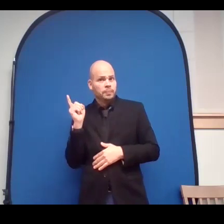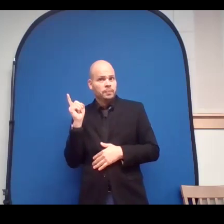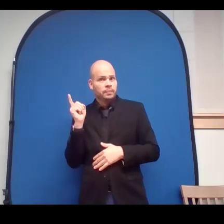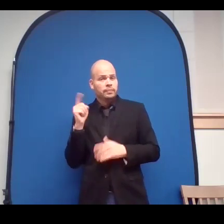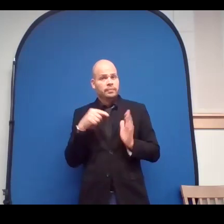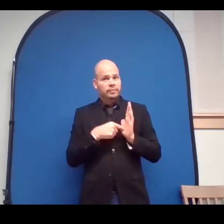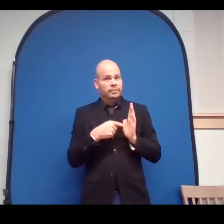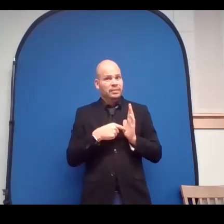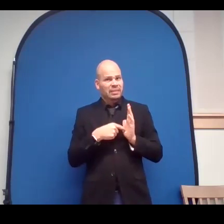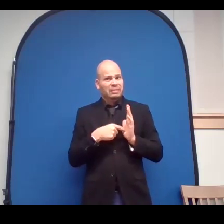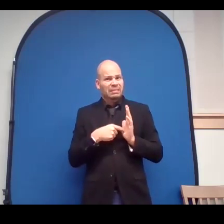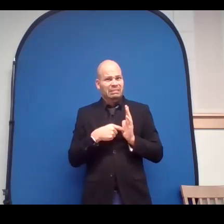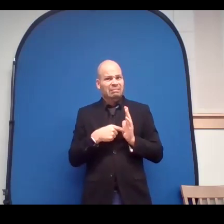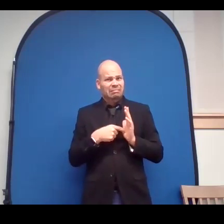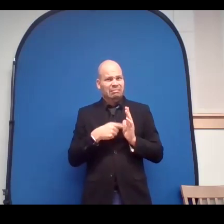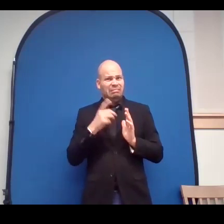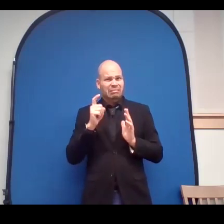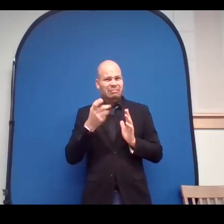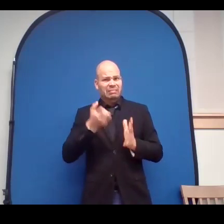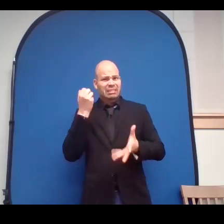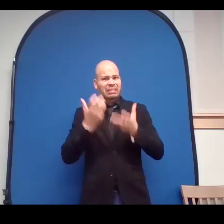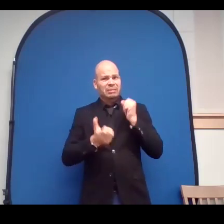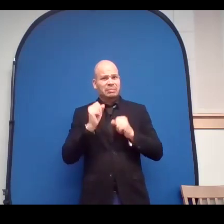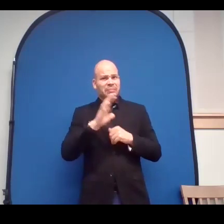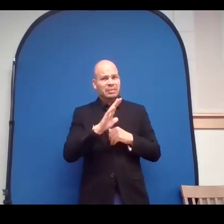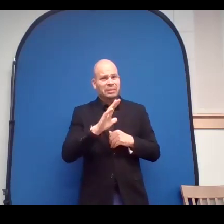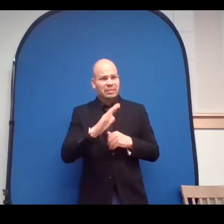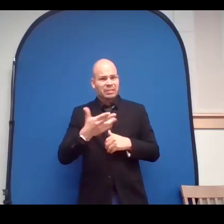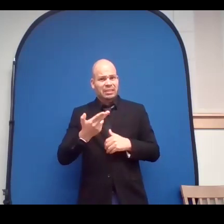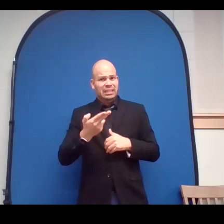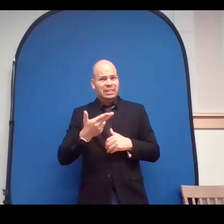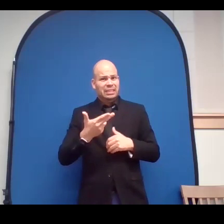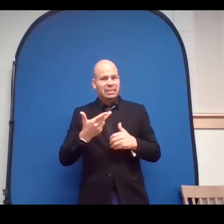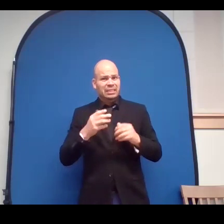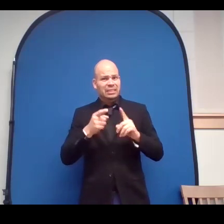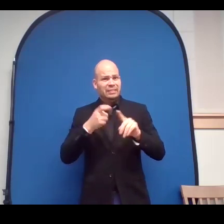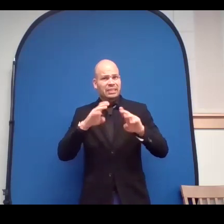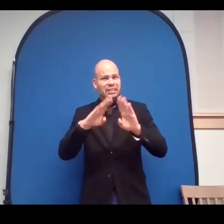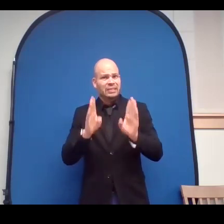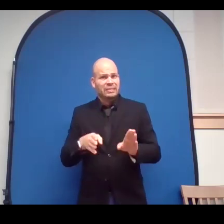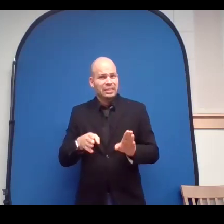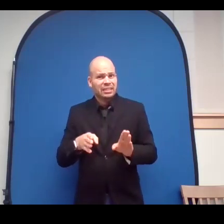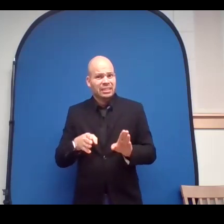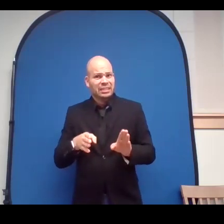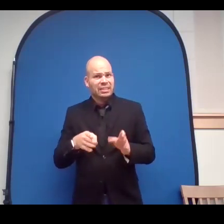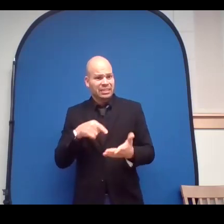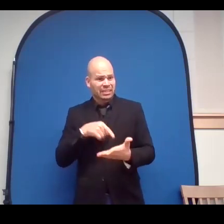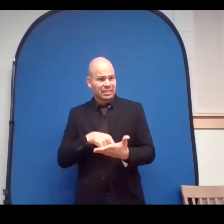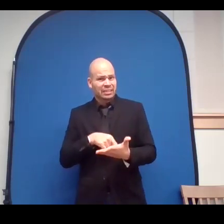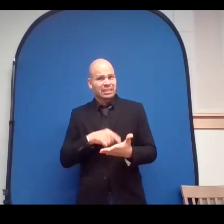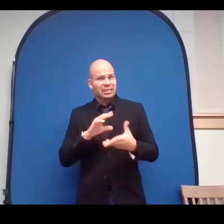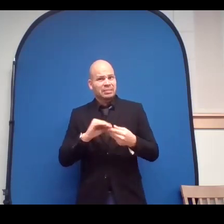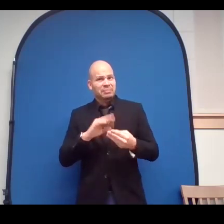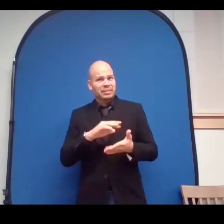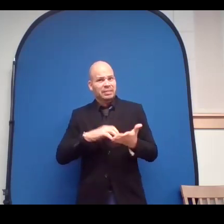firearms removed from patient's home and stated to Ryder that patient's brother had at one point in the past removed firearms